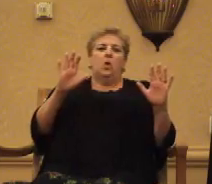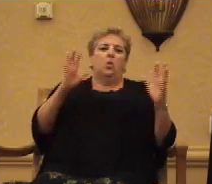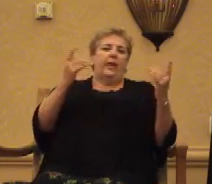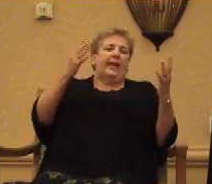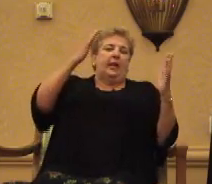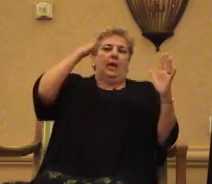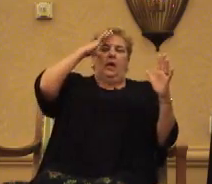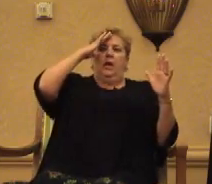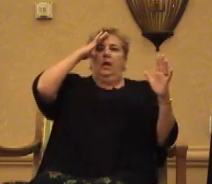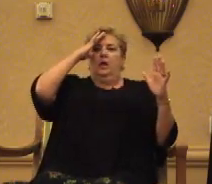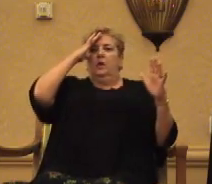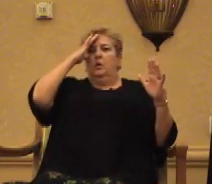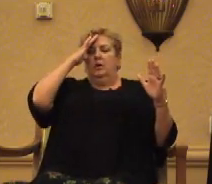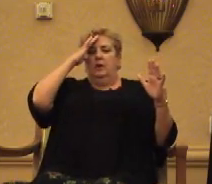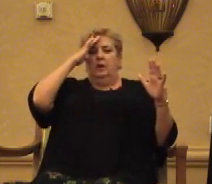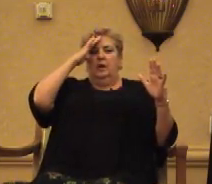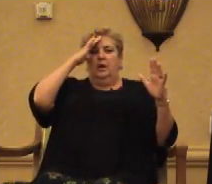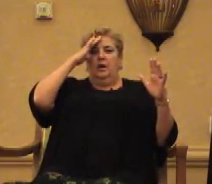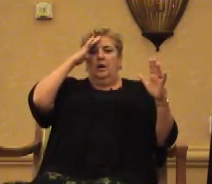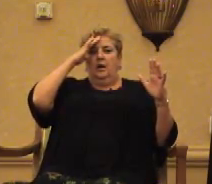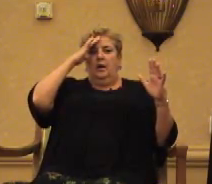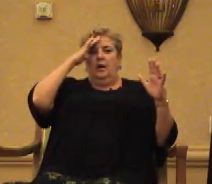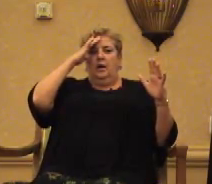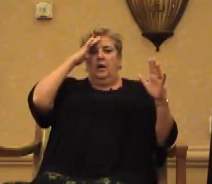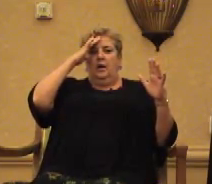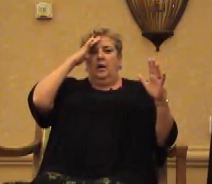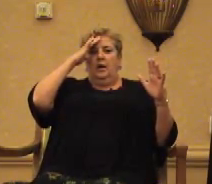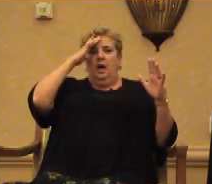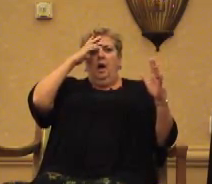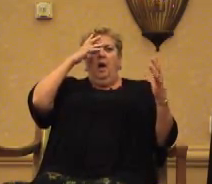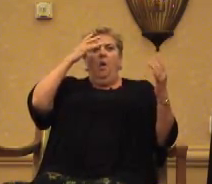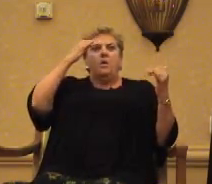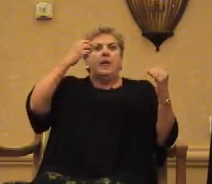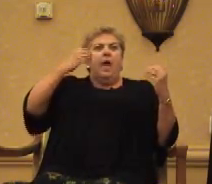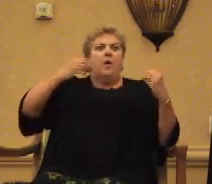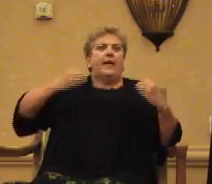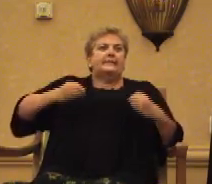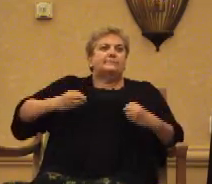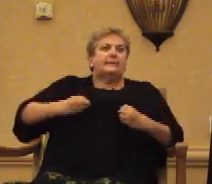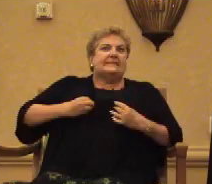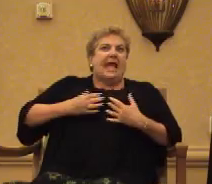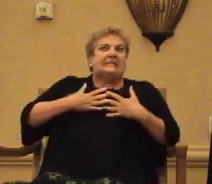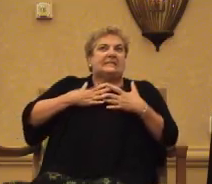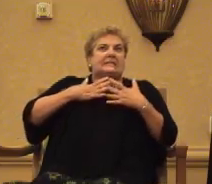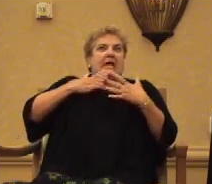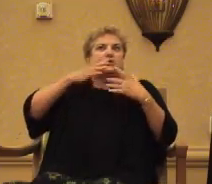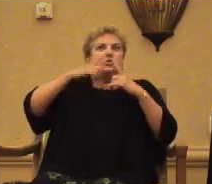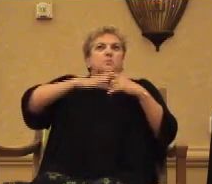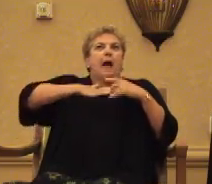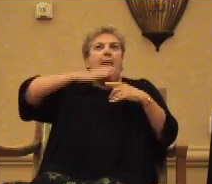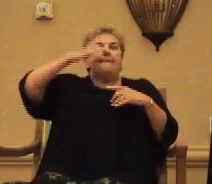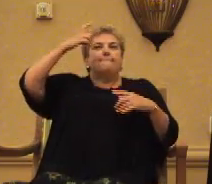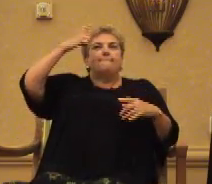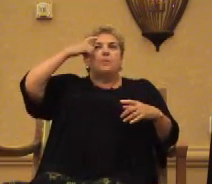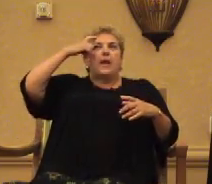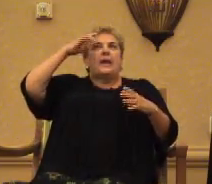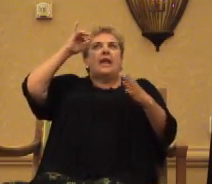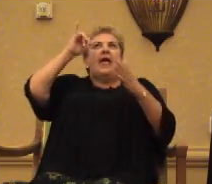It's like such a revelation. It's metastasized to my brain. And that